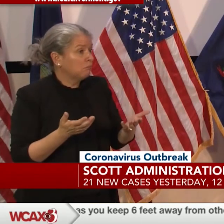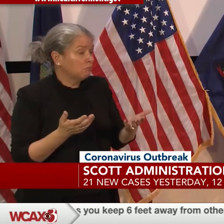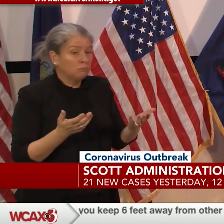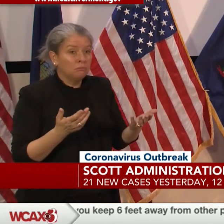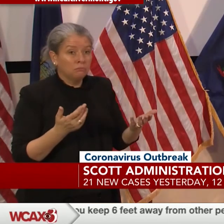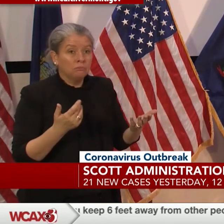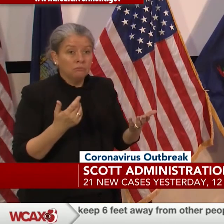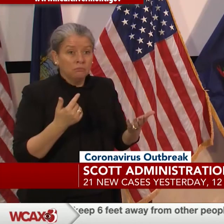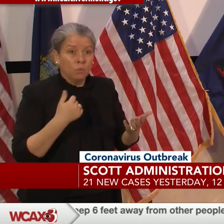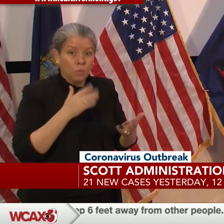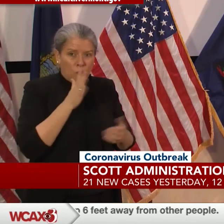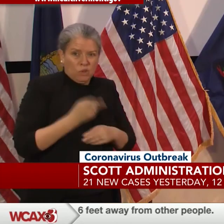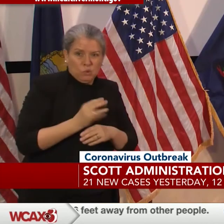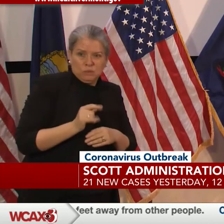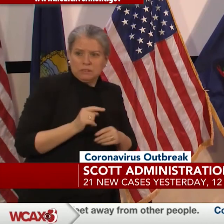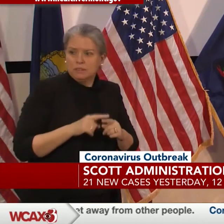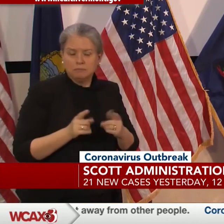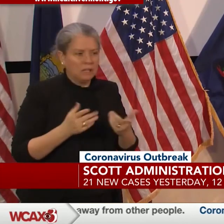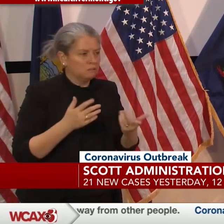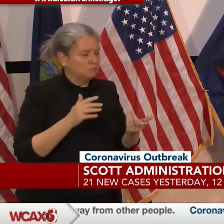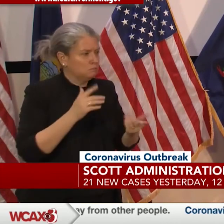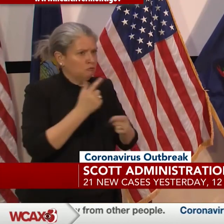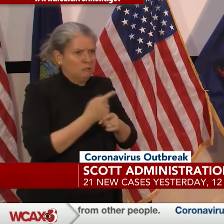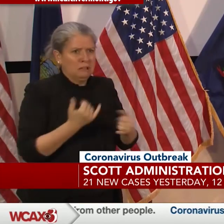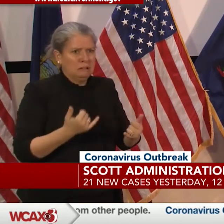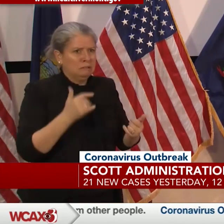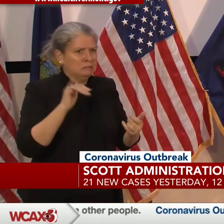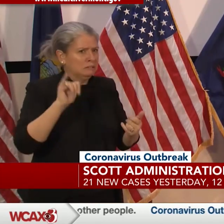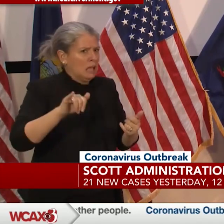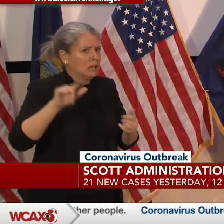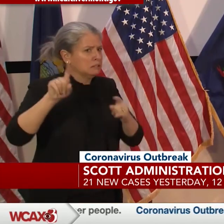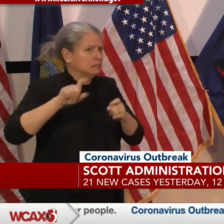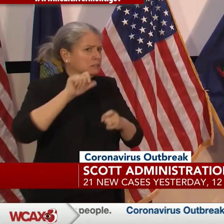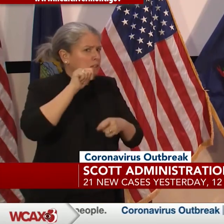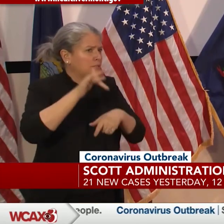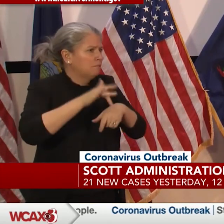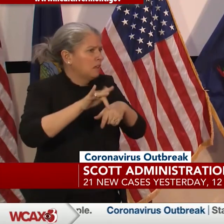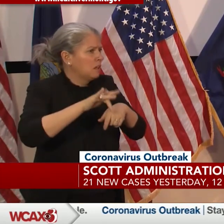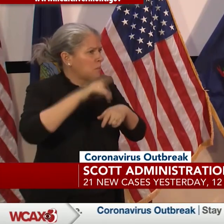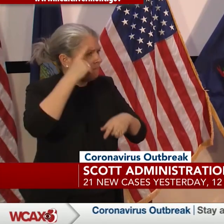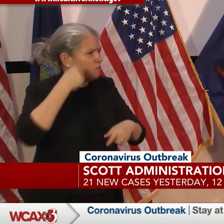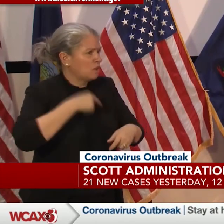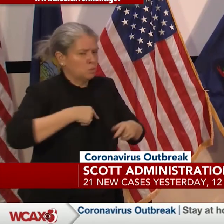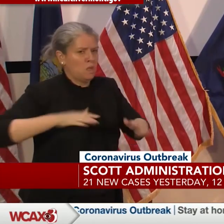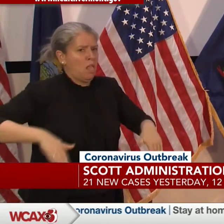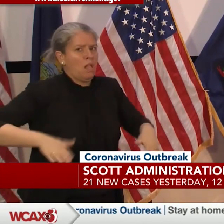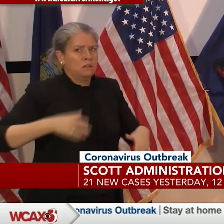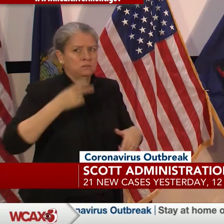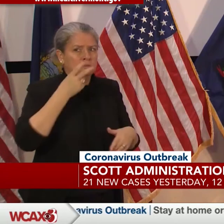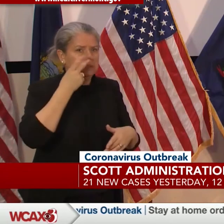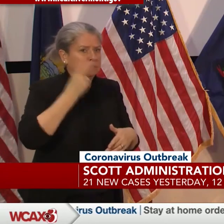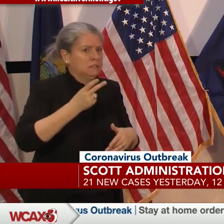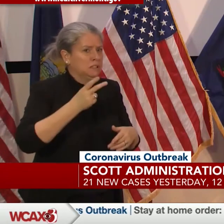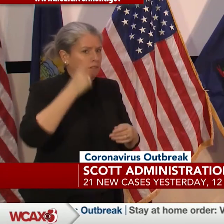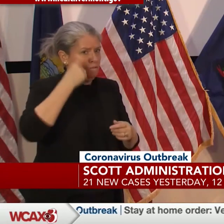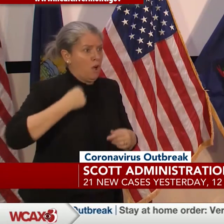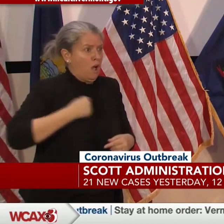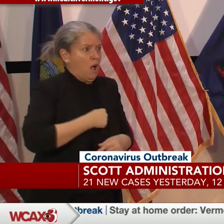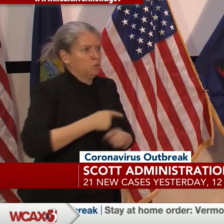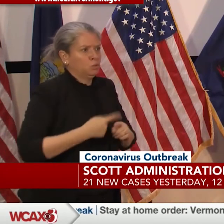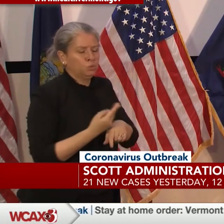we'd be utilizing it. But at this point in time, I don't believe that we have seen that, and the